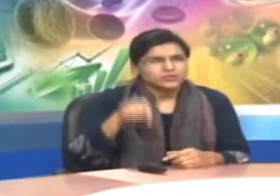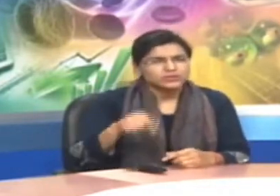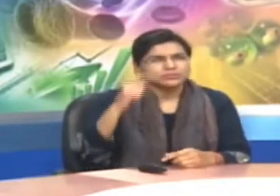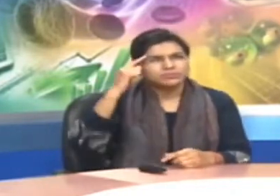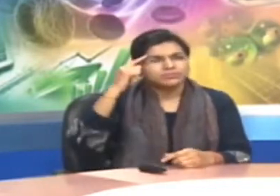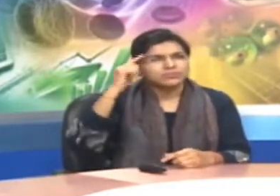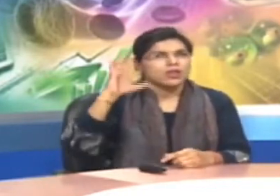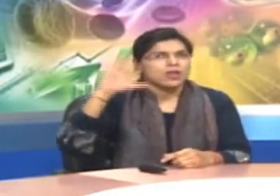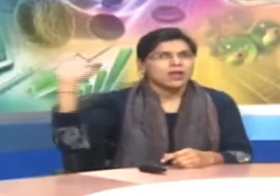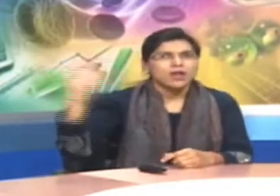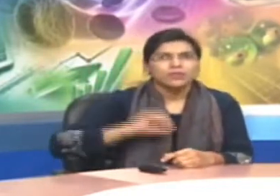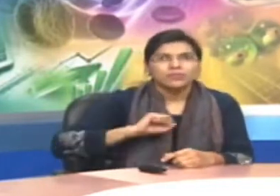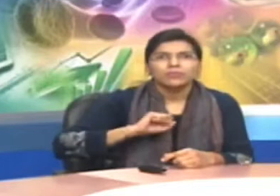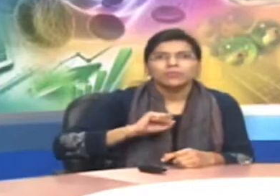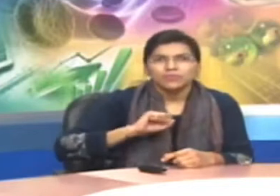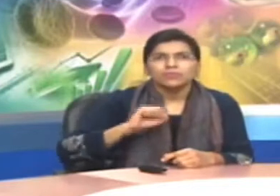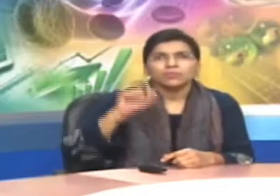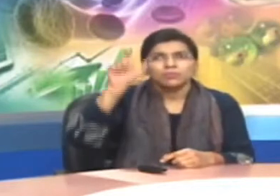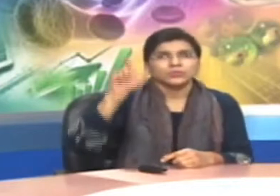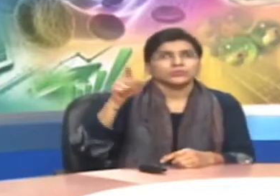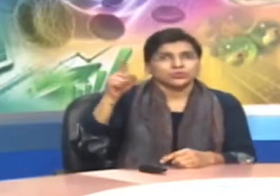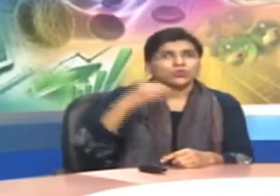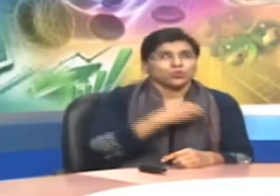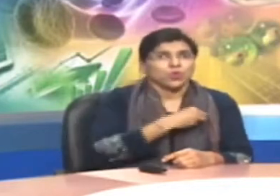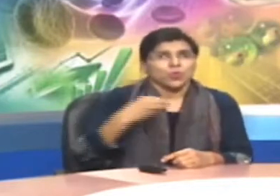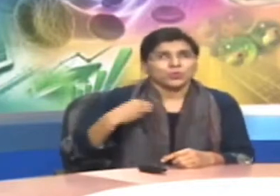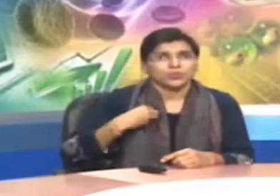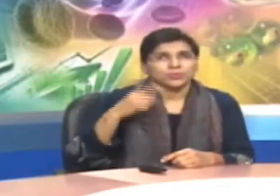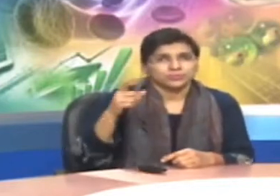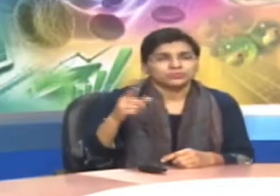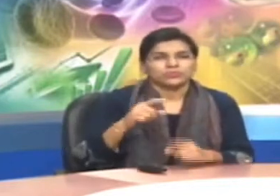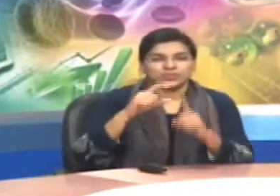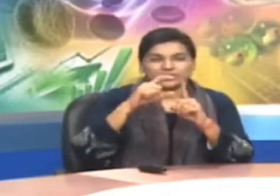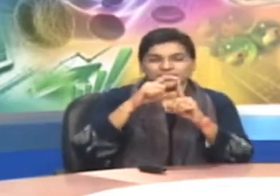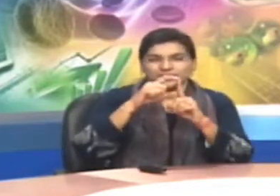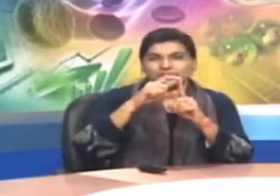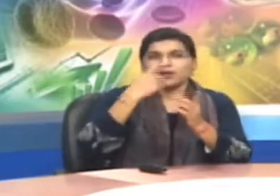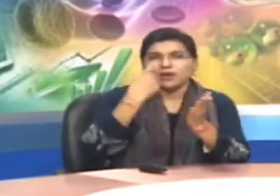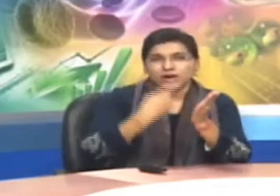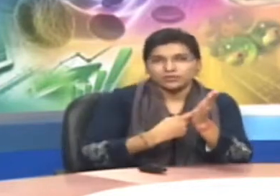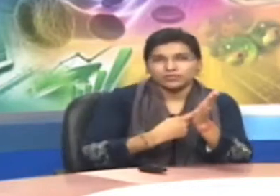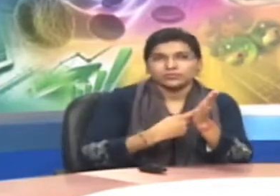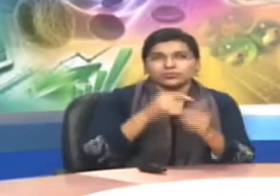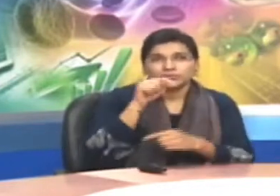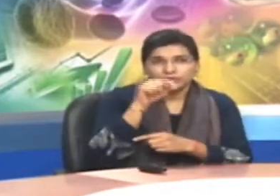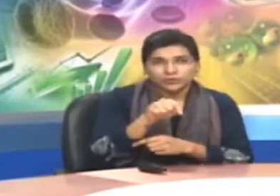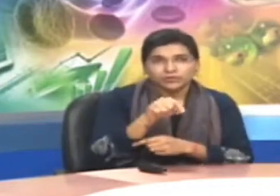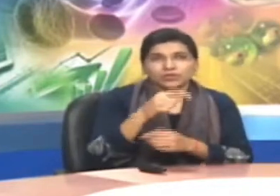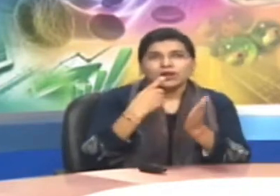At last, he heard of Dr. R.M. Haldar,